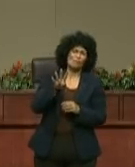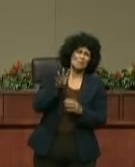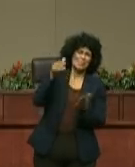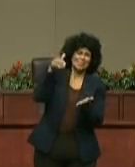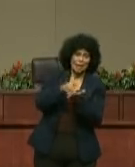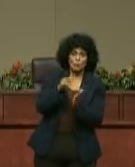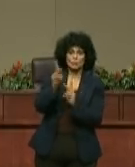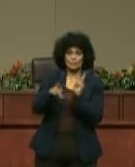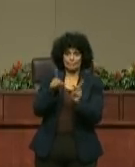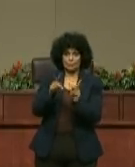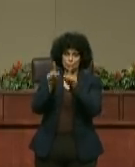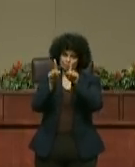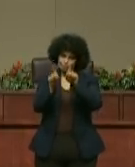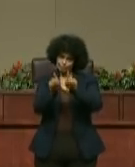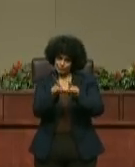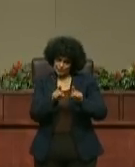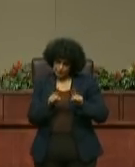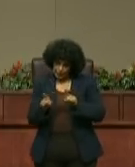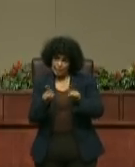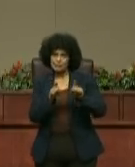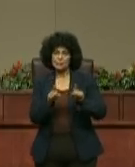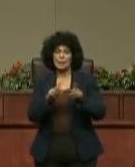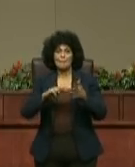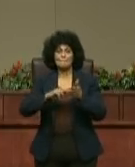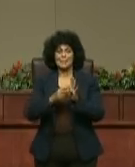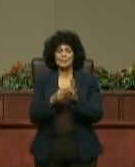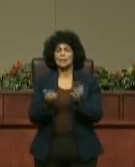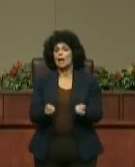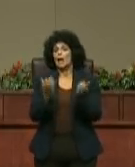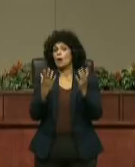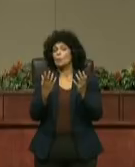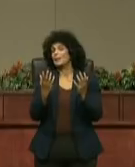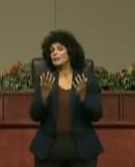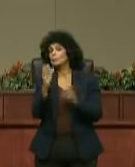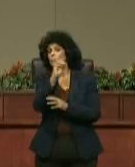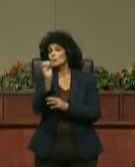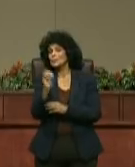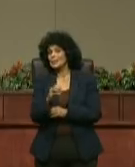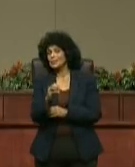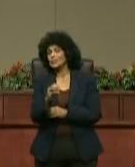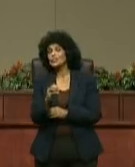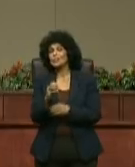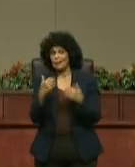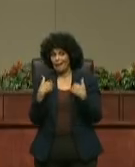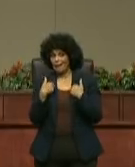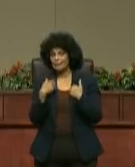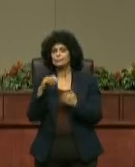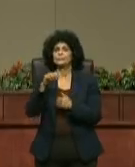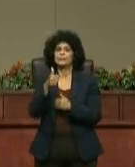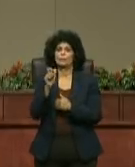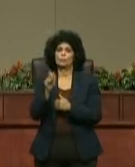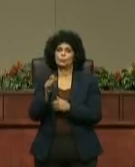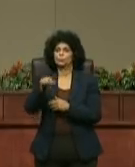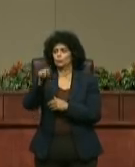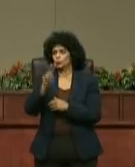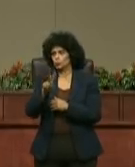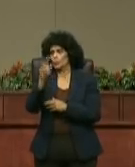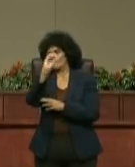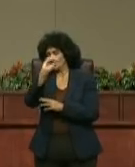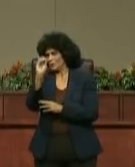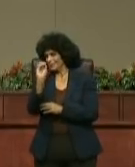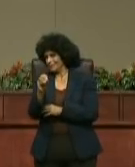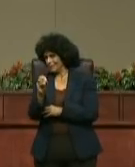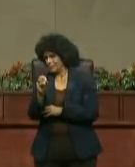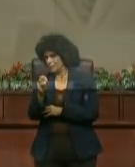our overall positivity rate has now increased to 10.2%. Our goal has been to keep that